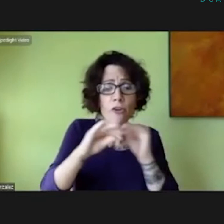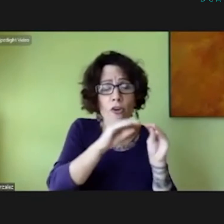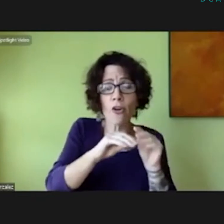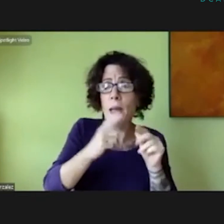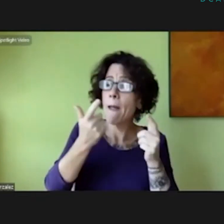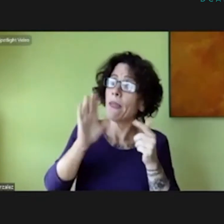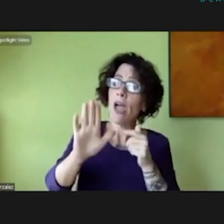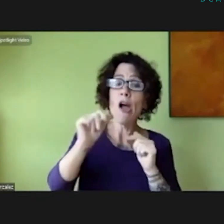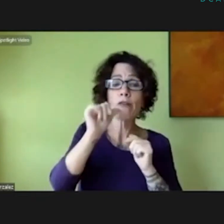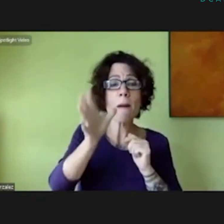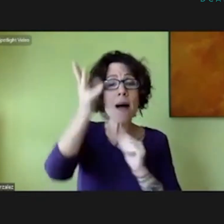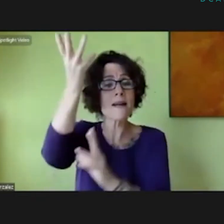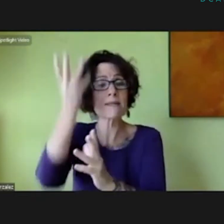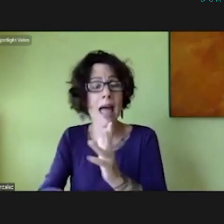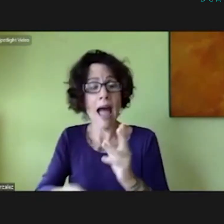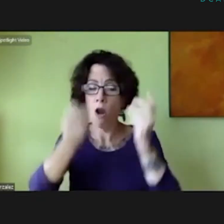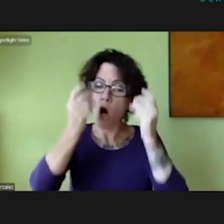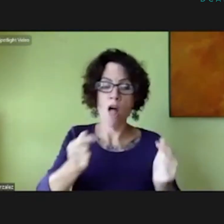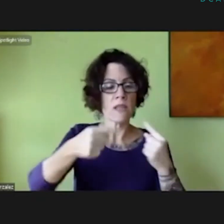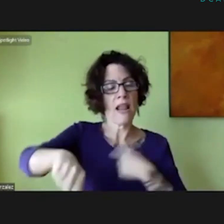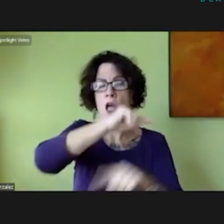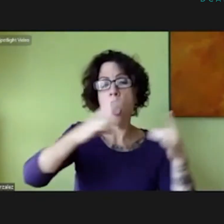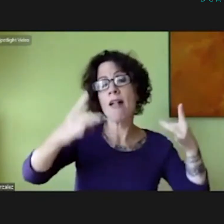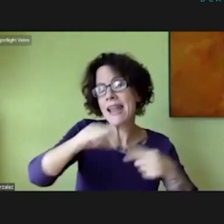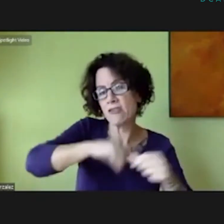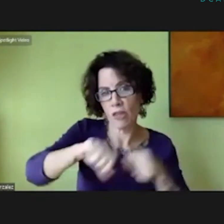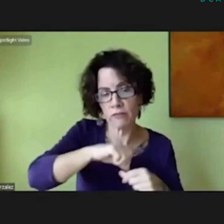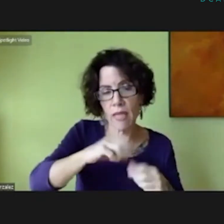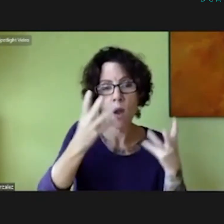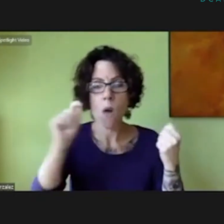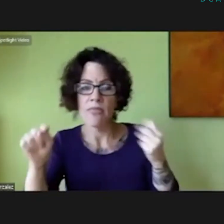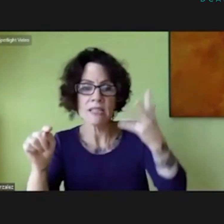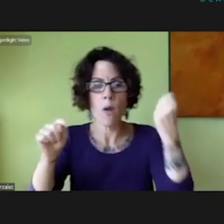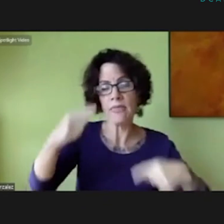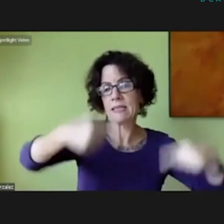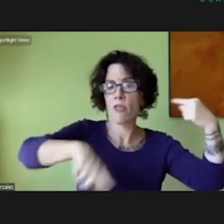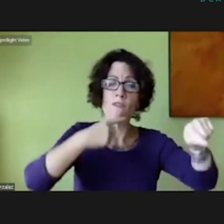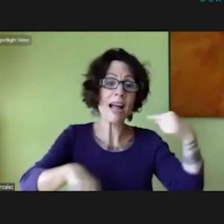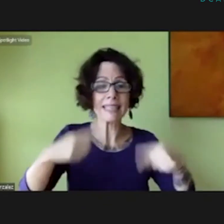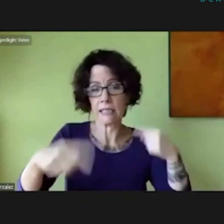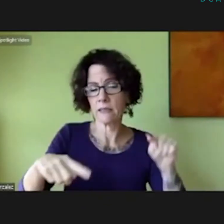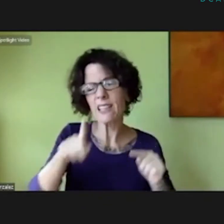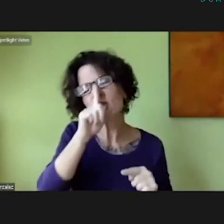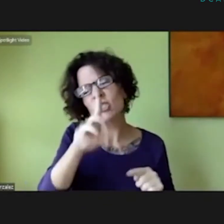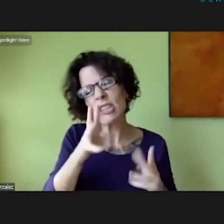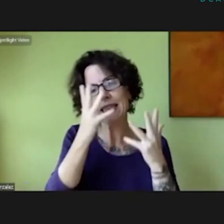It can change people. I've seen many families who are close with each other, and when